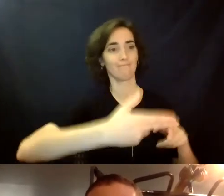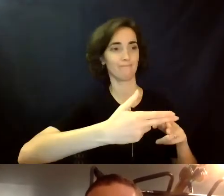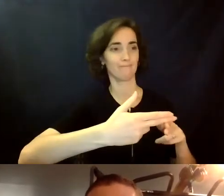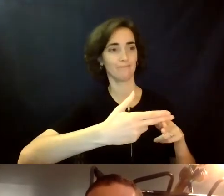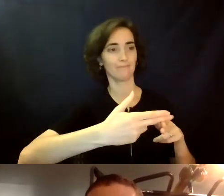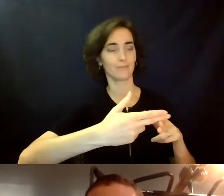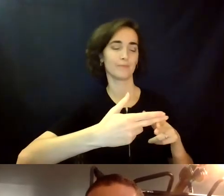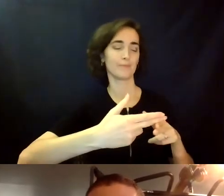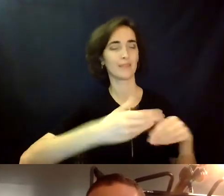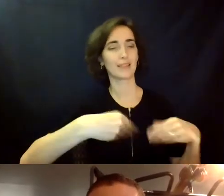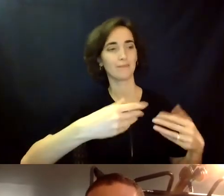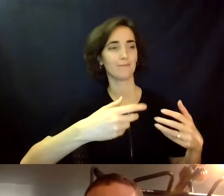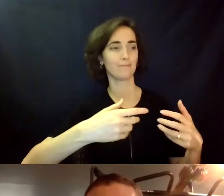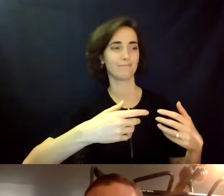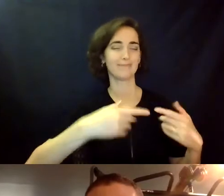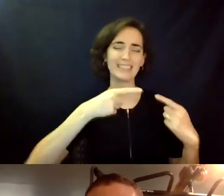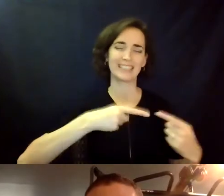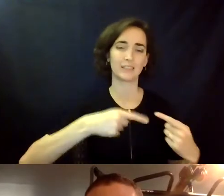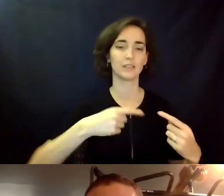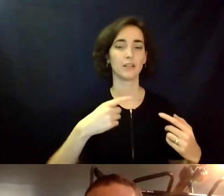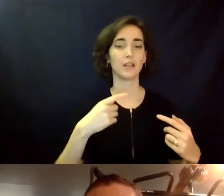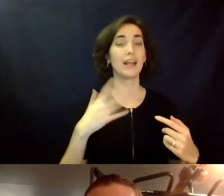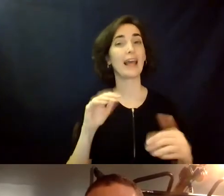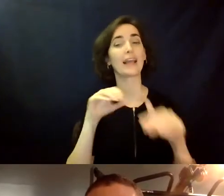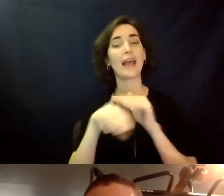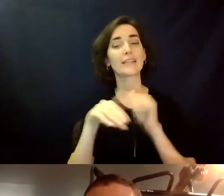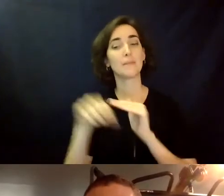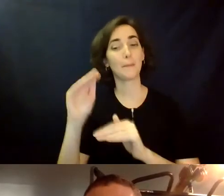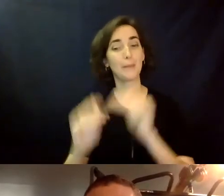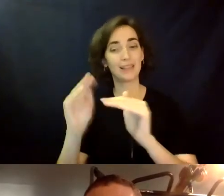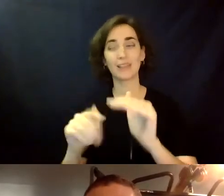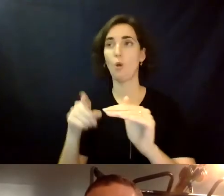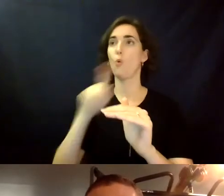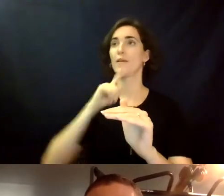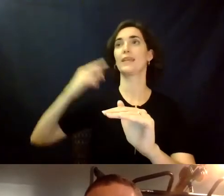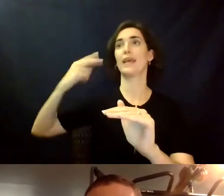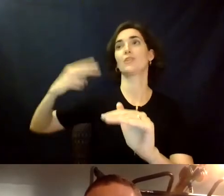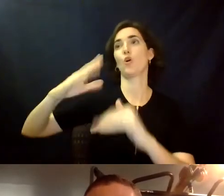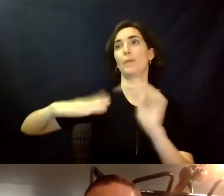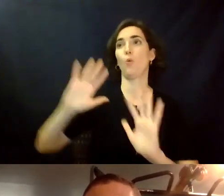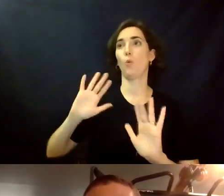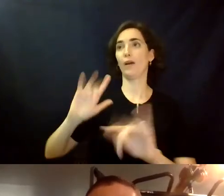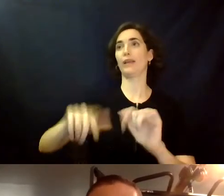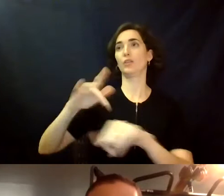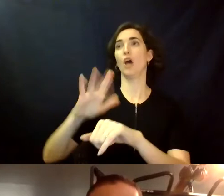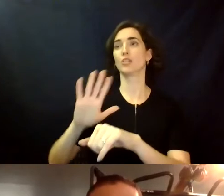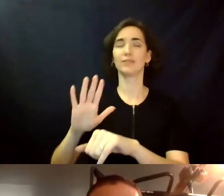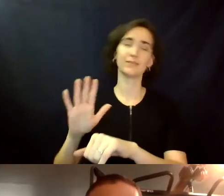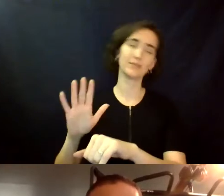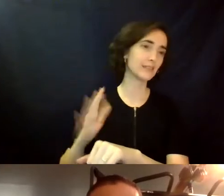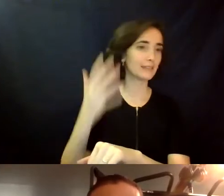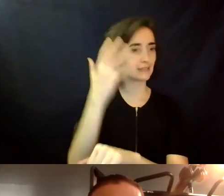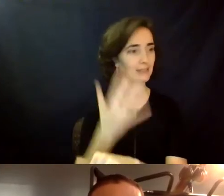for transportation, but the accessibility of buildings who have the historical tag. But it's a shame that